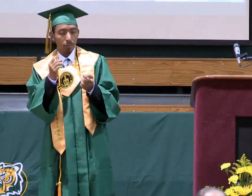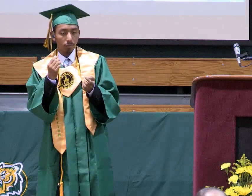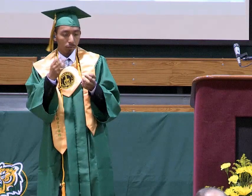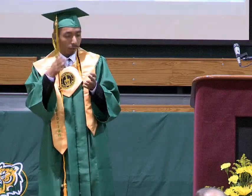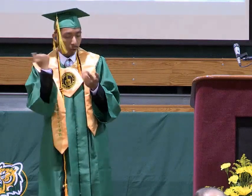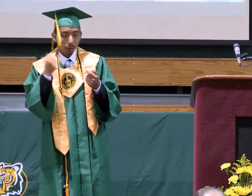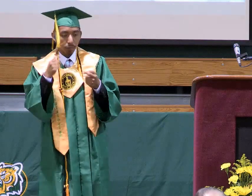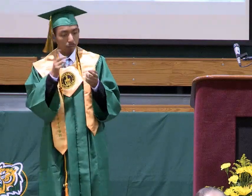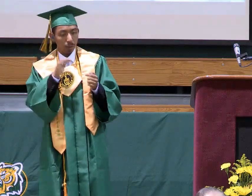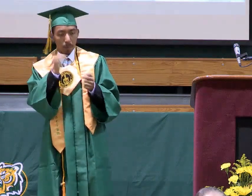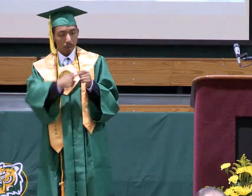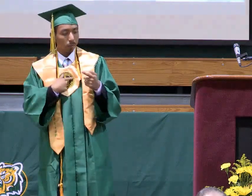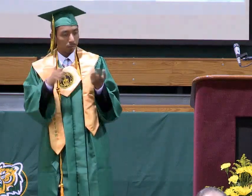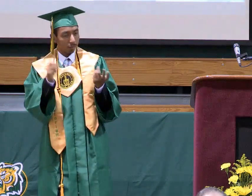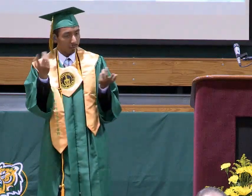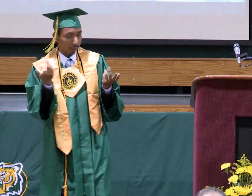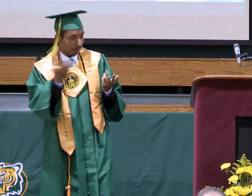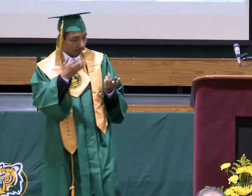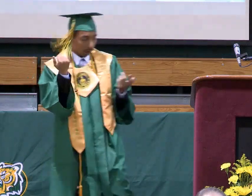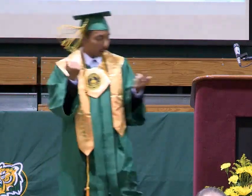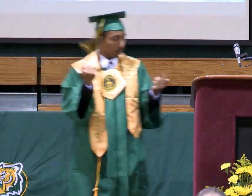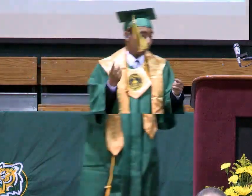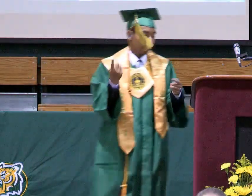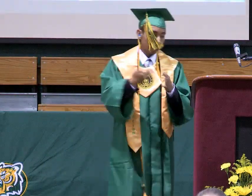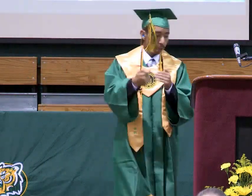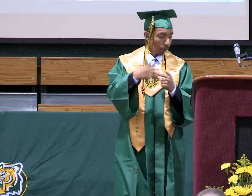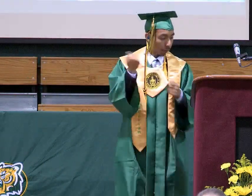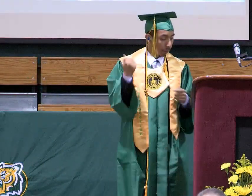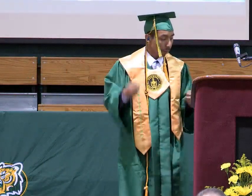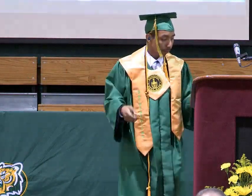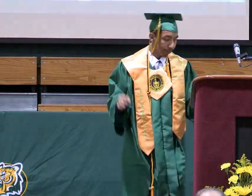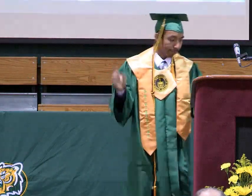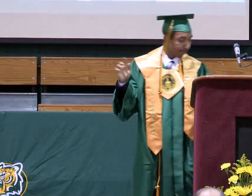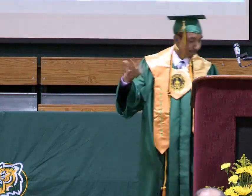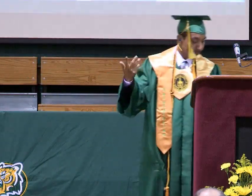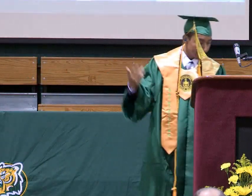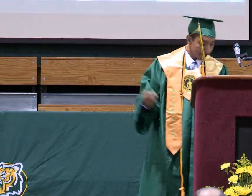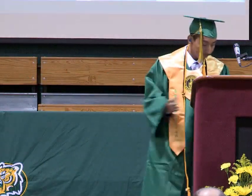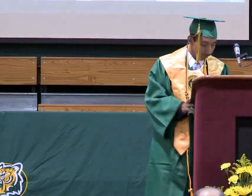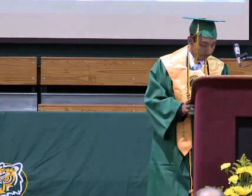sometimes, you know, it's easy to forget to laugh.